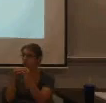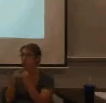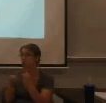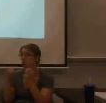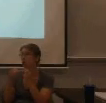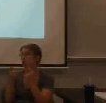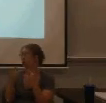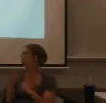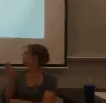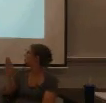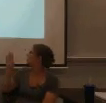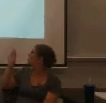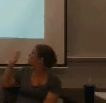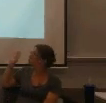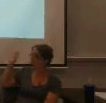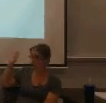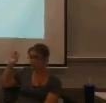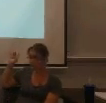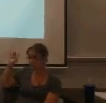you get out here,